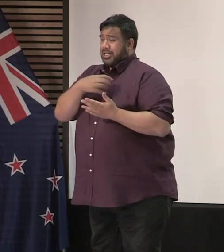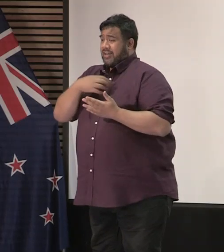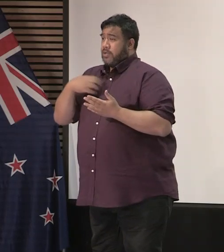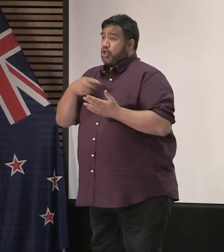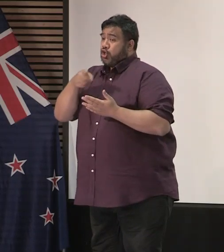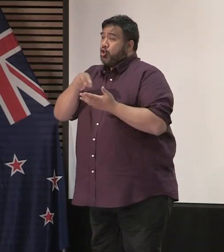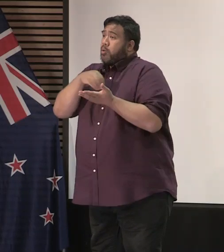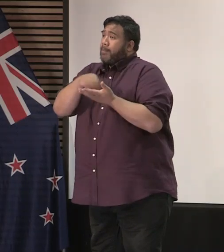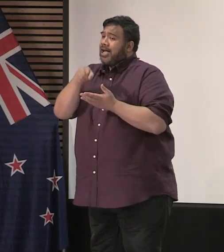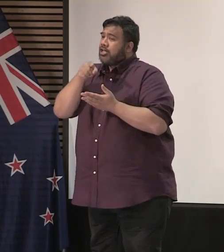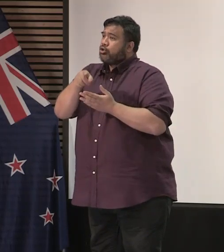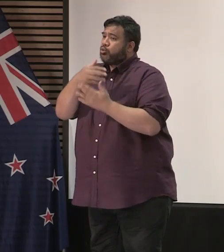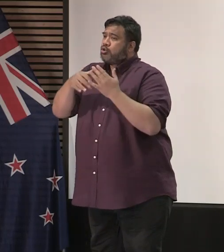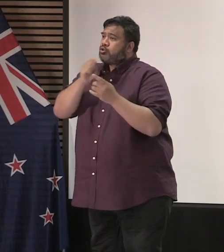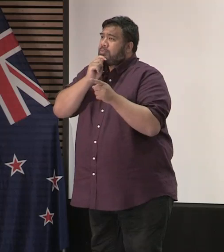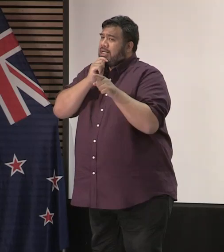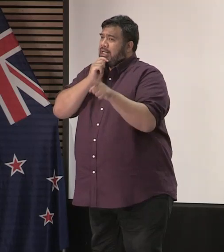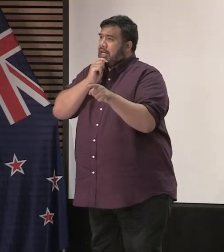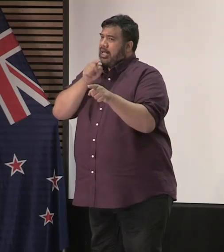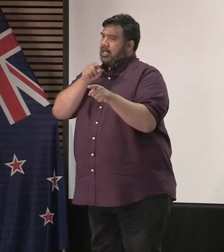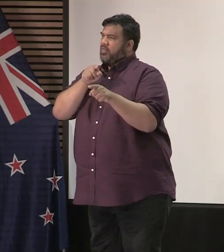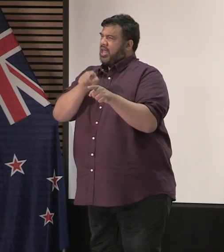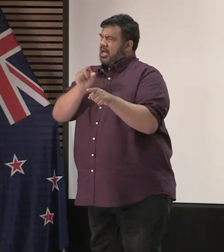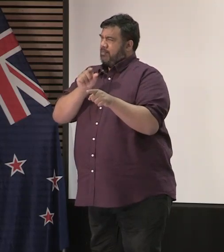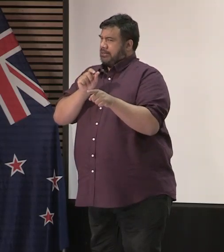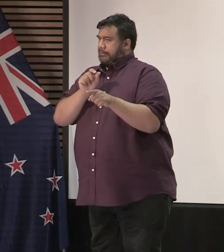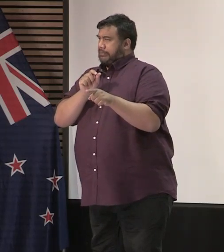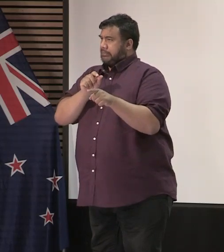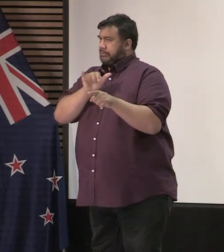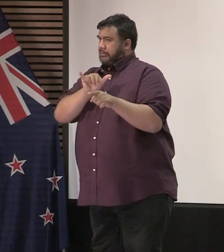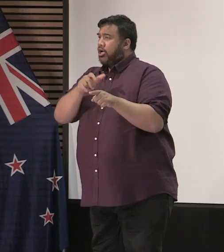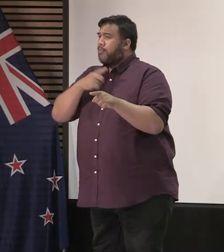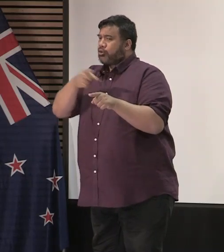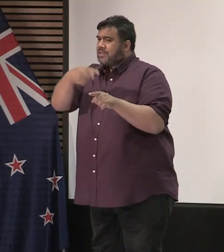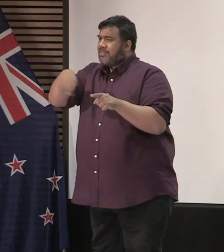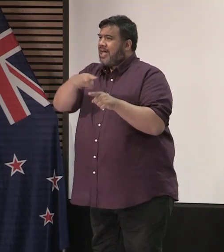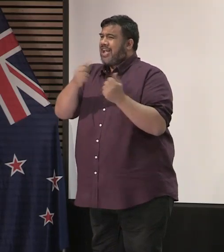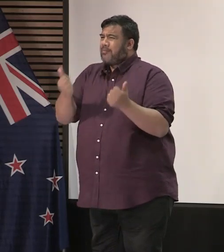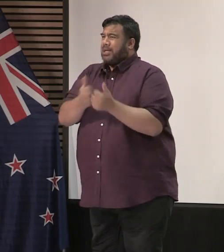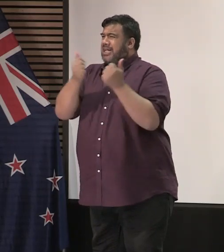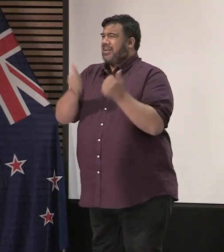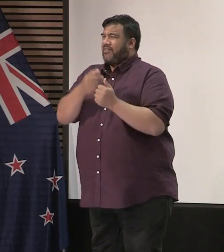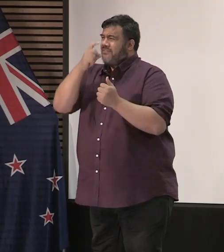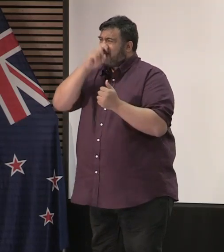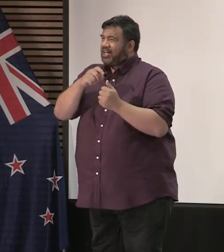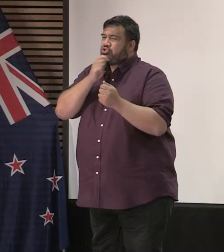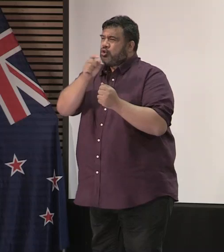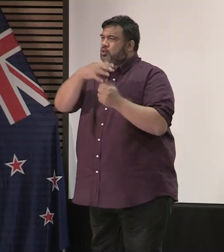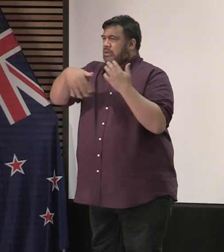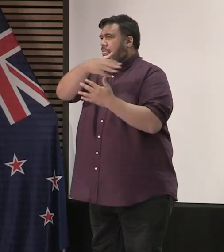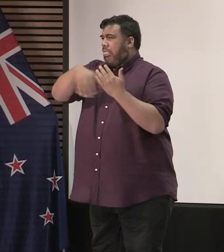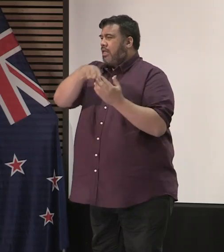a way that isn't as ethical as traditional media platforms do. All the more reason for us to make sure that there